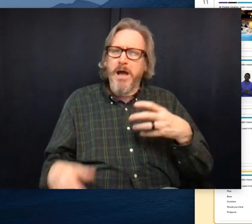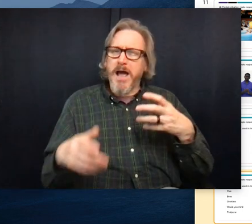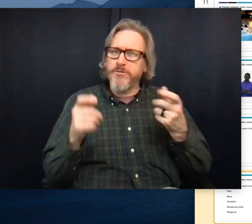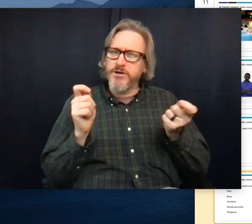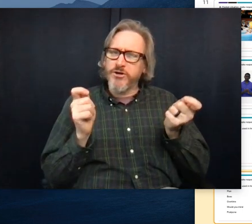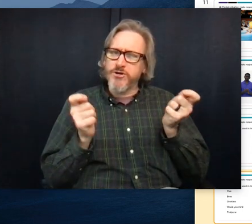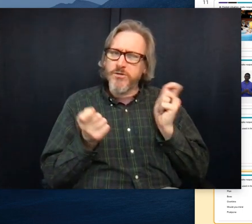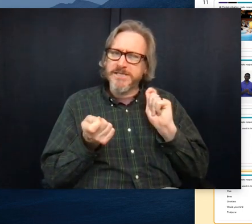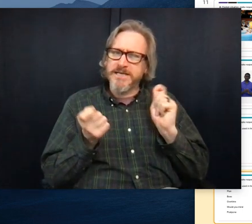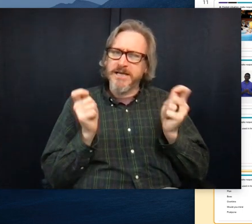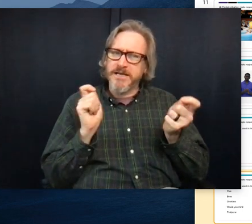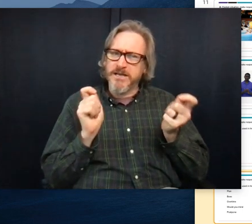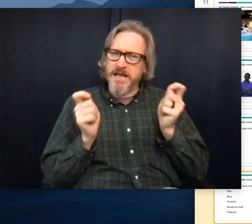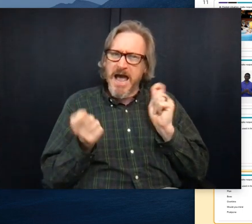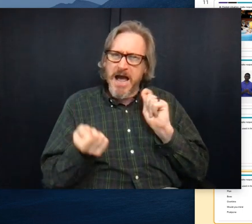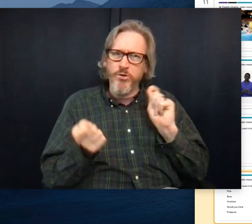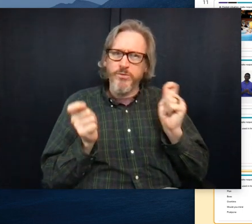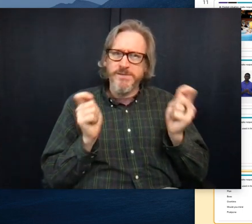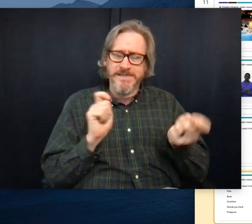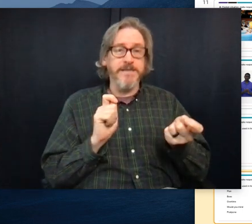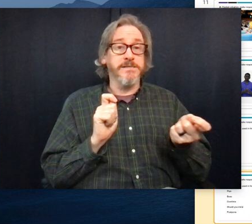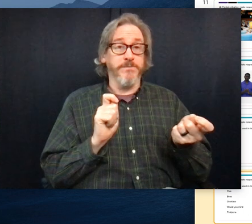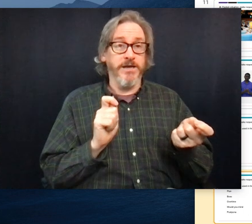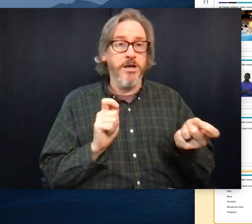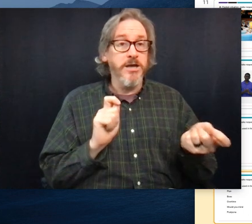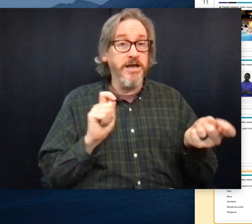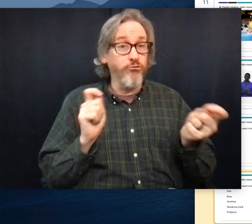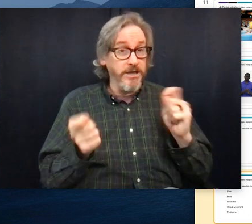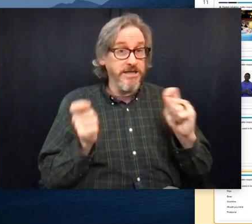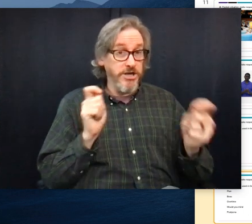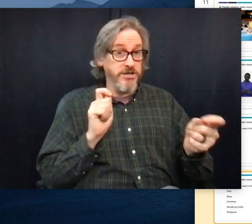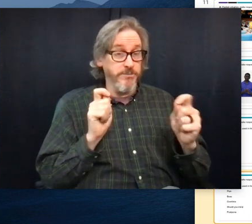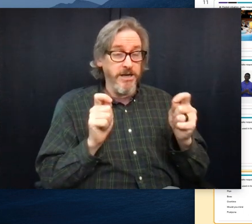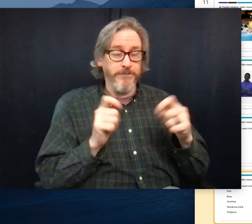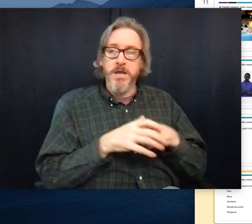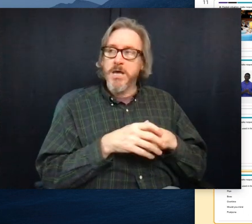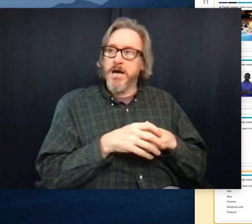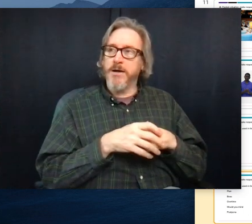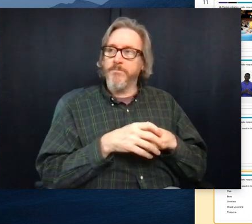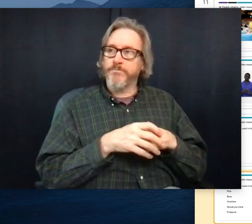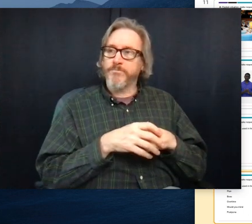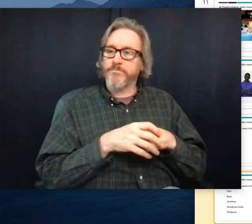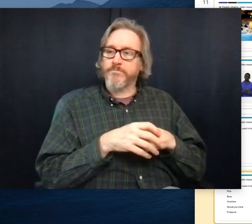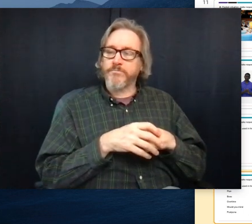So you're noticing that how you sign something can really change the meaning.